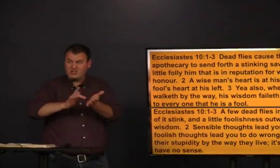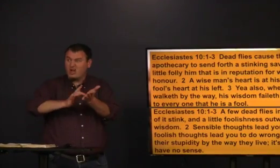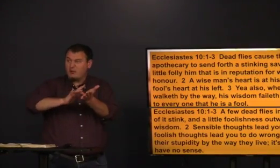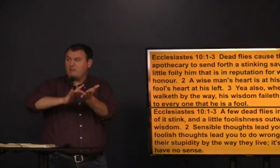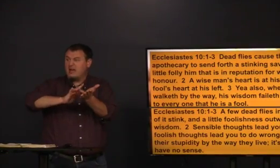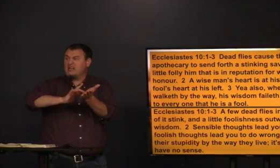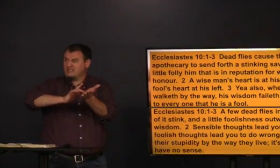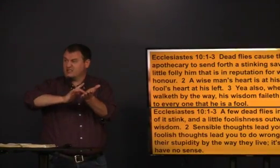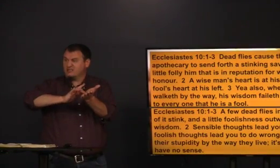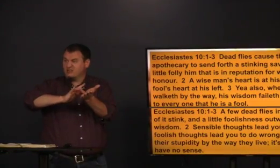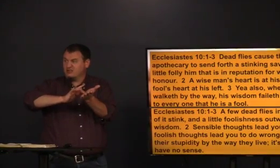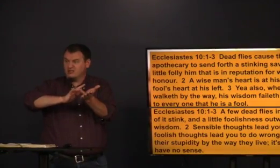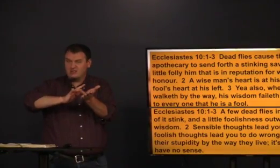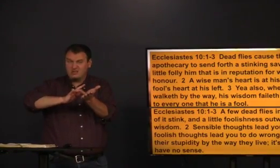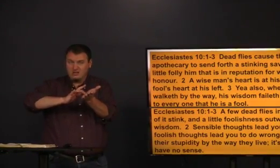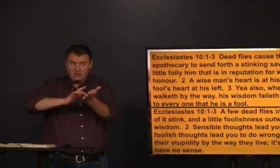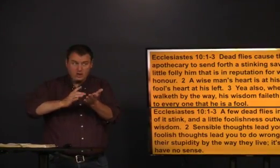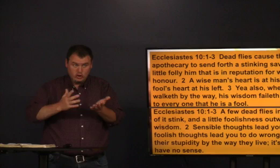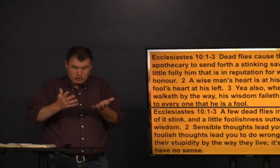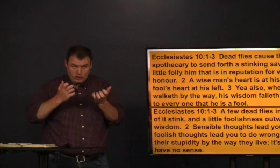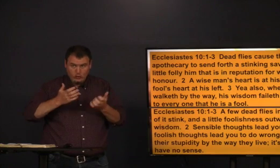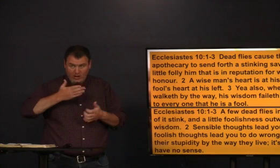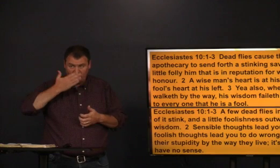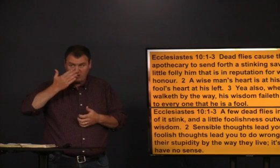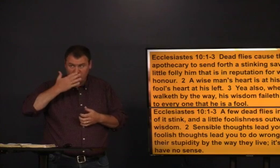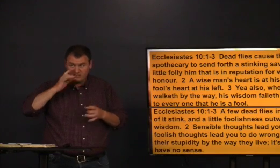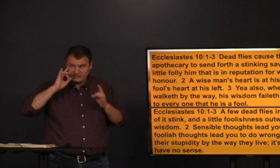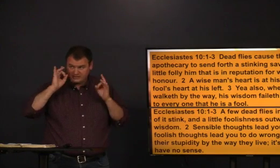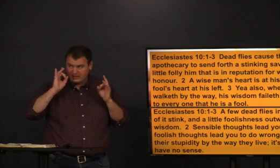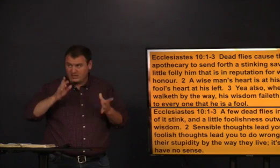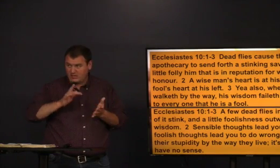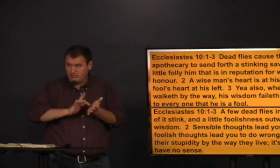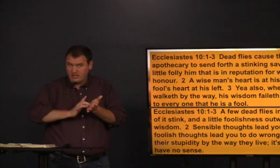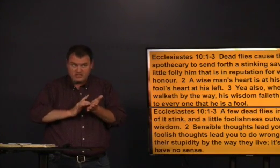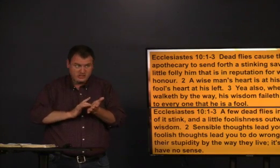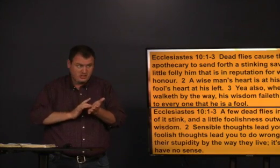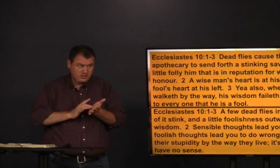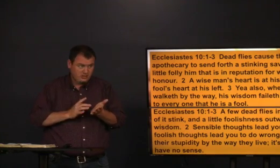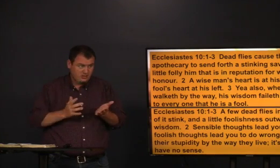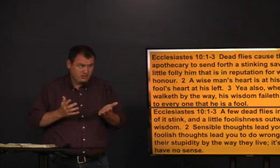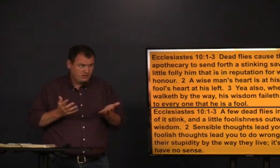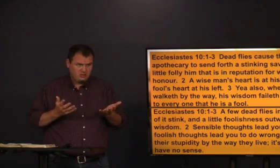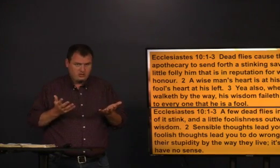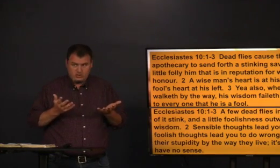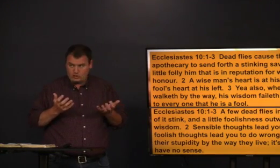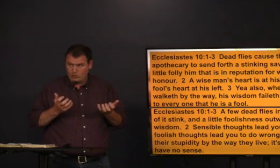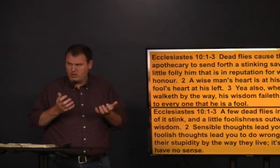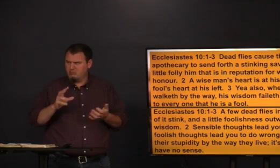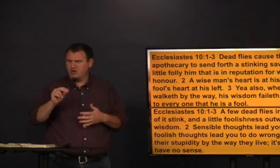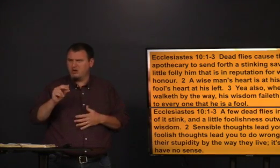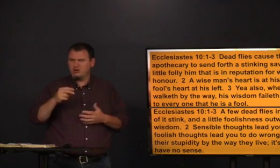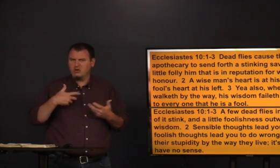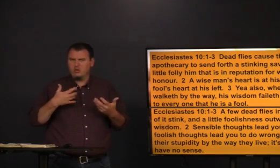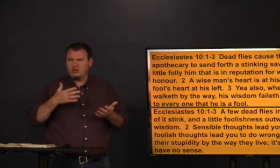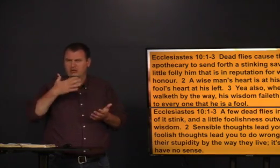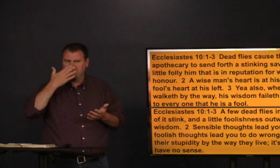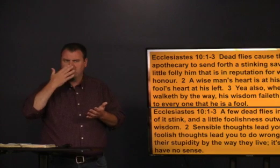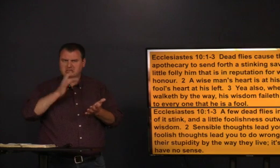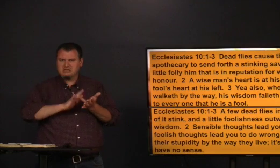Talking about medicine. Do you want stinky medicine? Do you want? No, you don't want